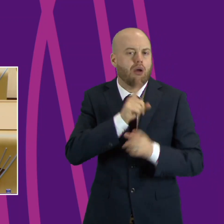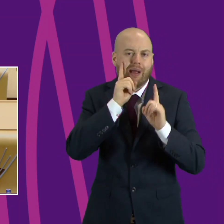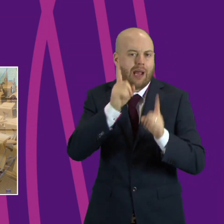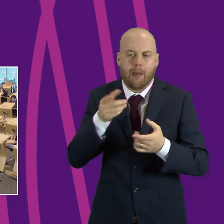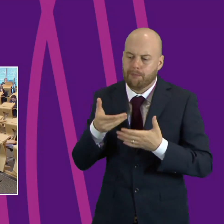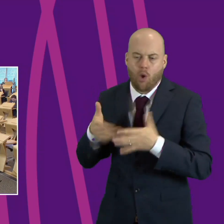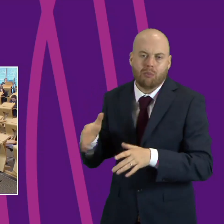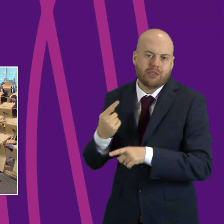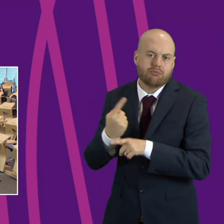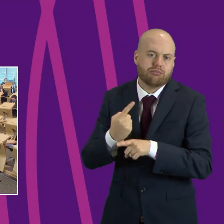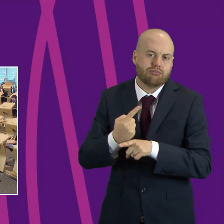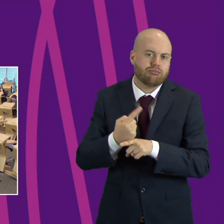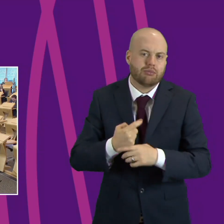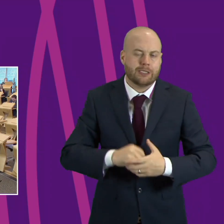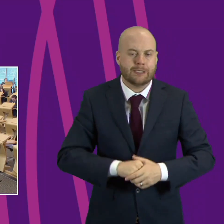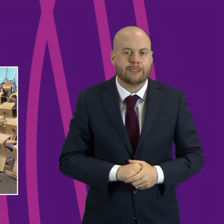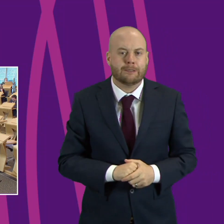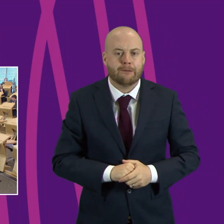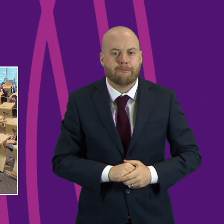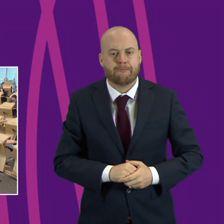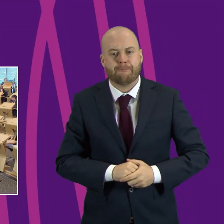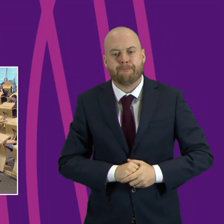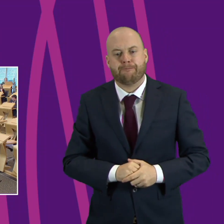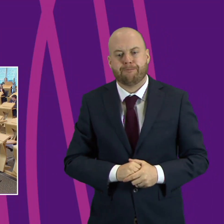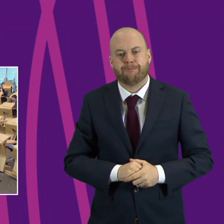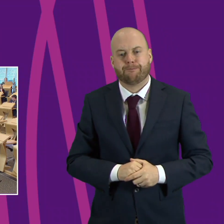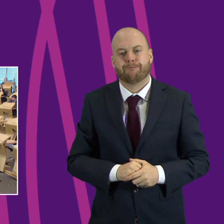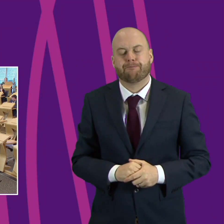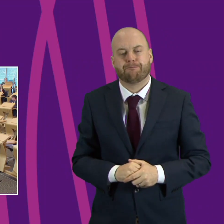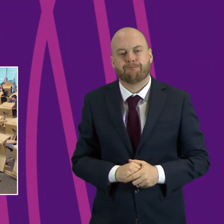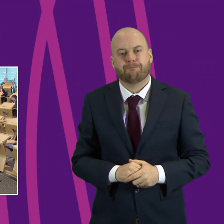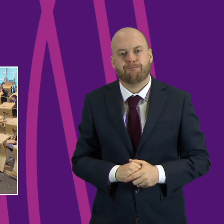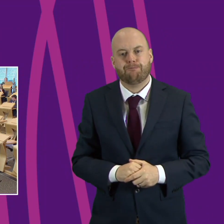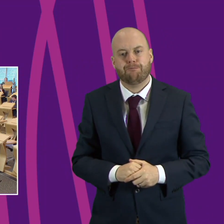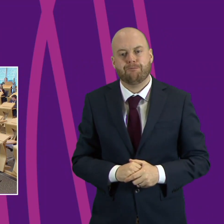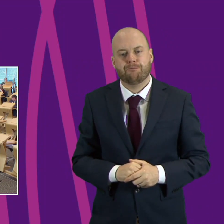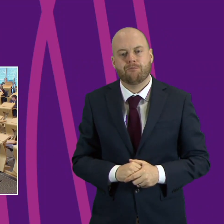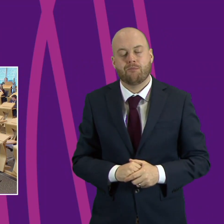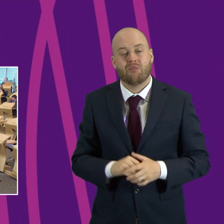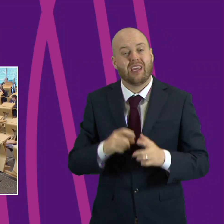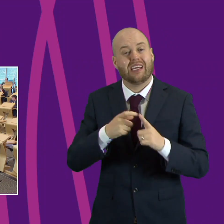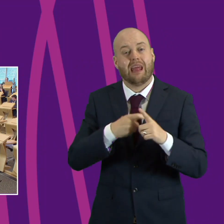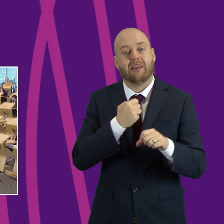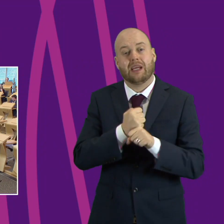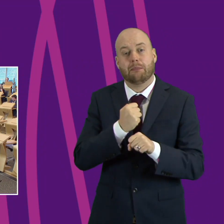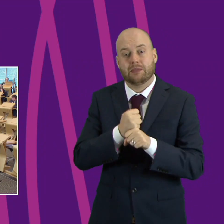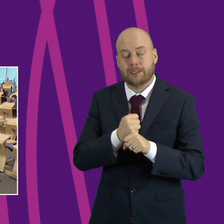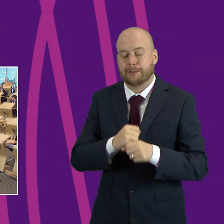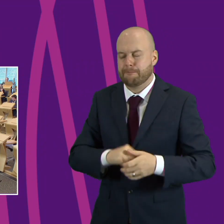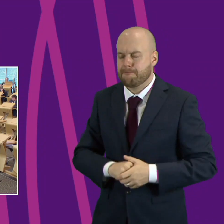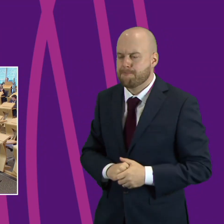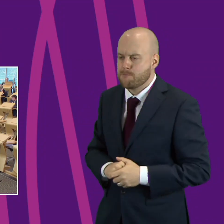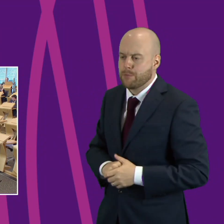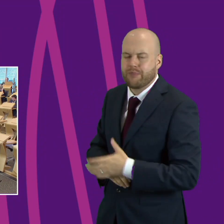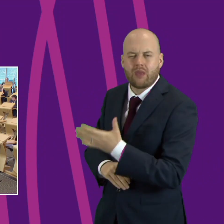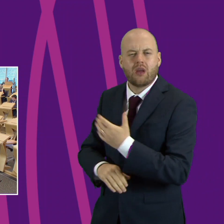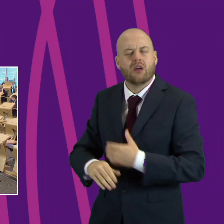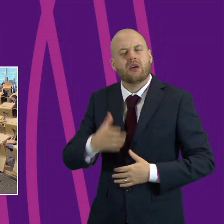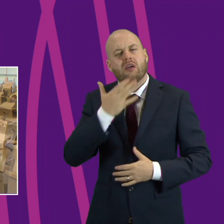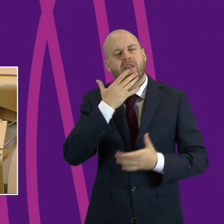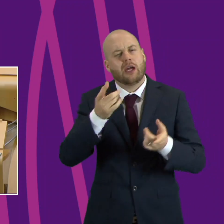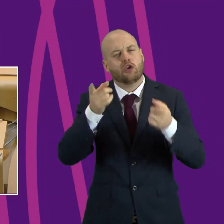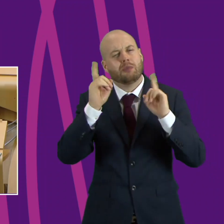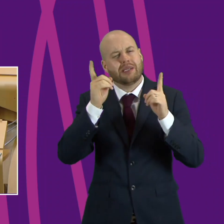in this chamber. Kenneth Gibson, to be followed by Bill Bowman. Thank you, Presiding Officer. Cabinet Secretary, in Denmark and Germany, per